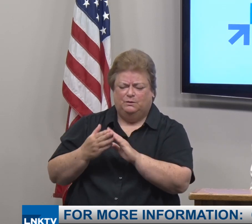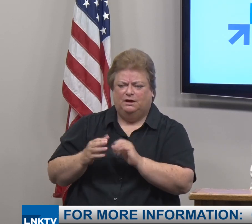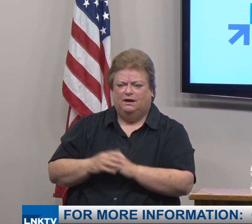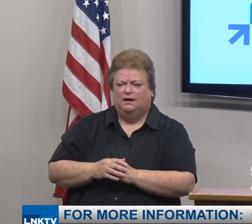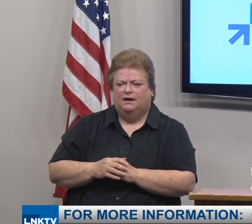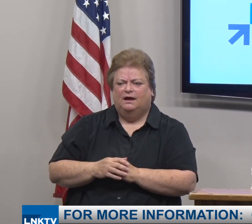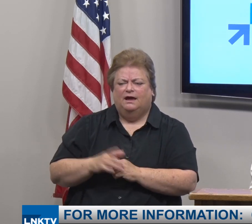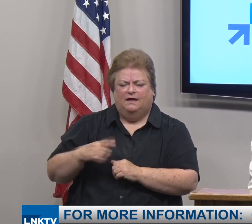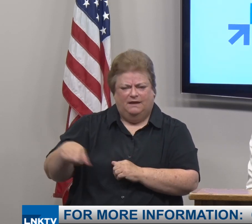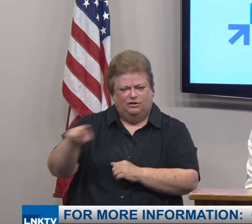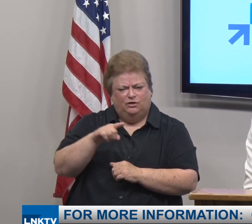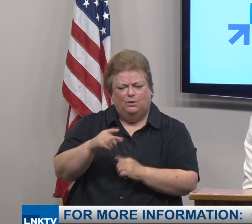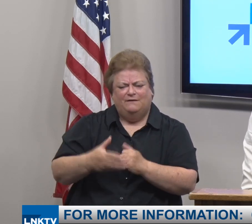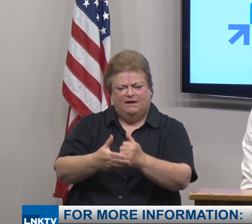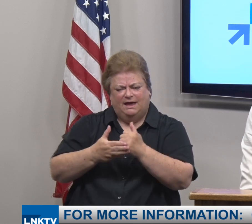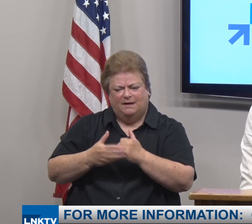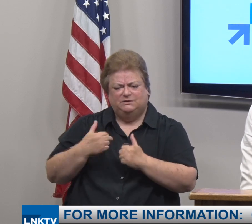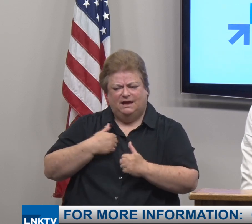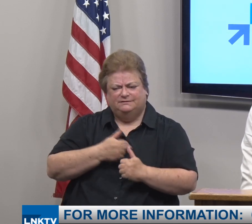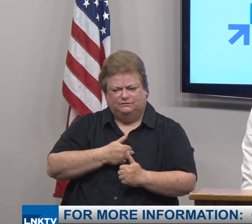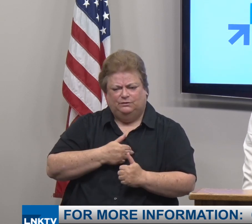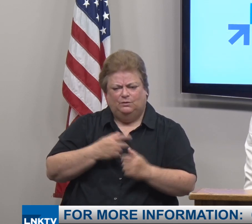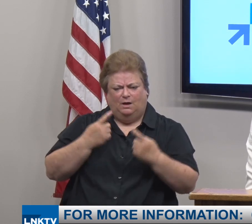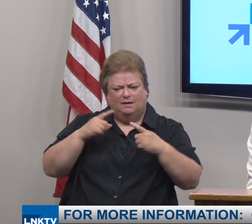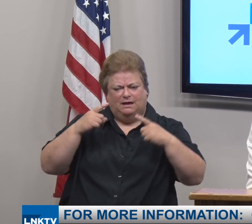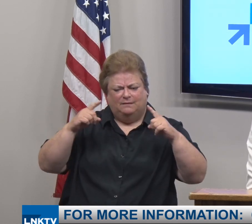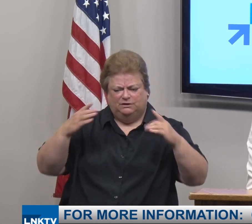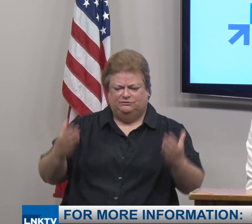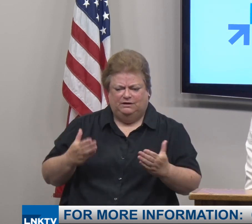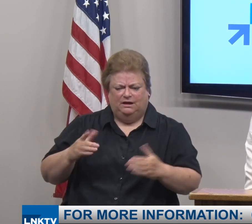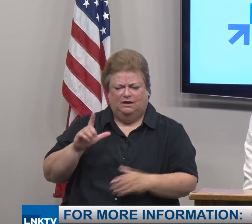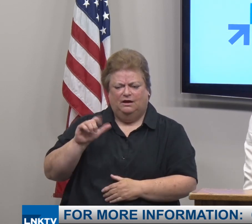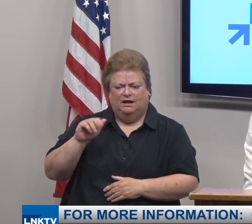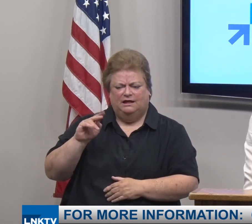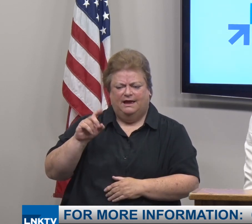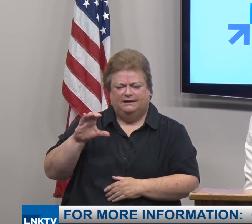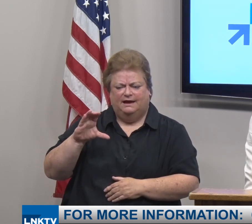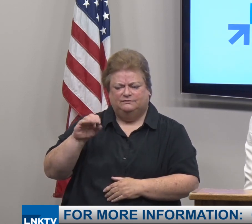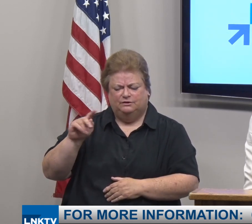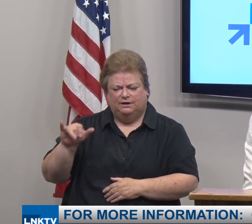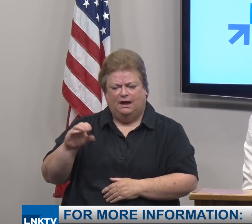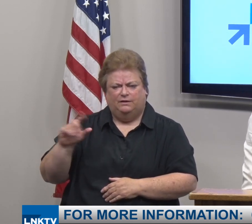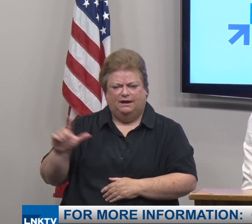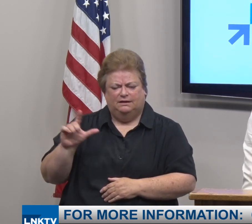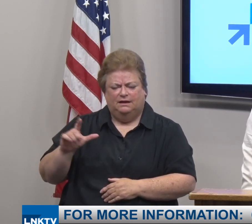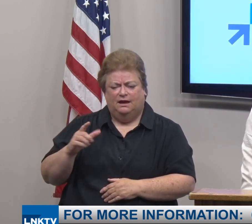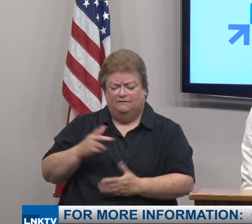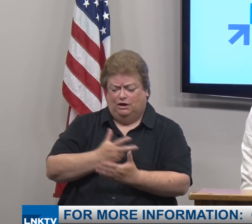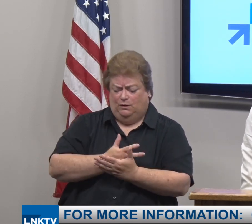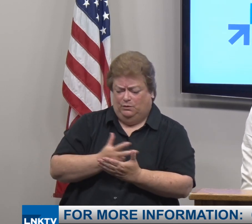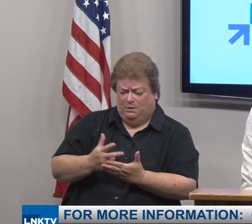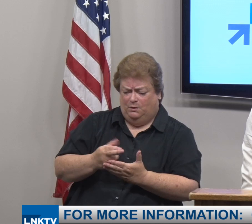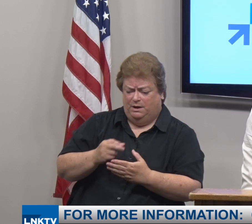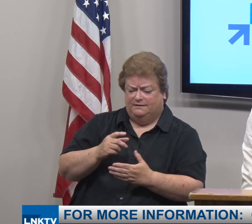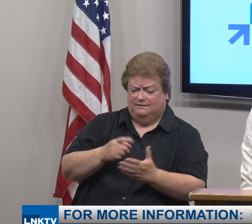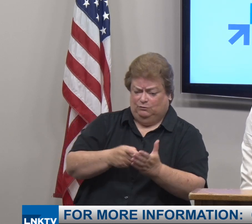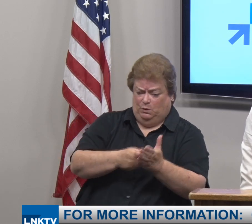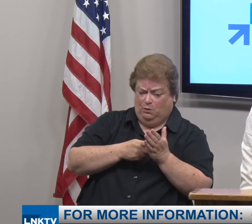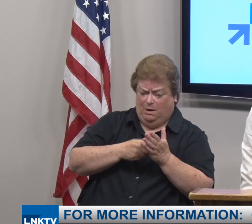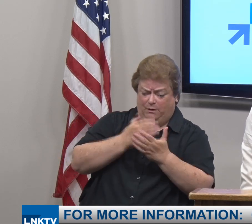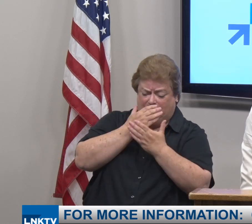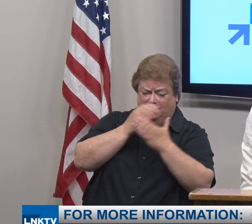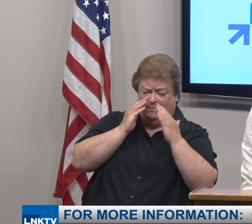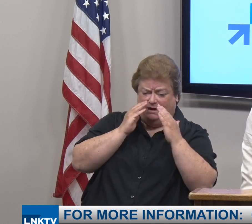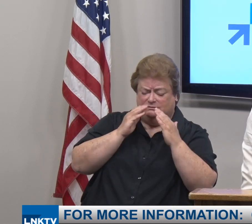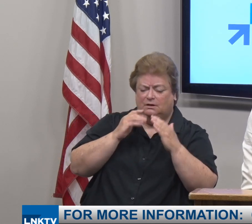you have helped us accomplish here in Lincoln and Lancaster County. After 3 weeks of a mask requirement, we can now say with evidence